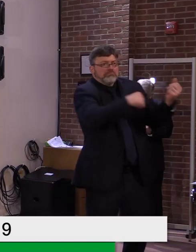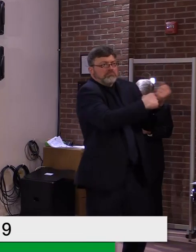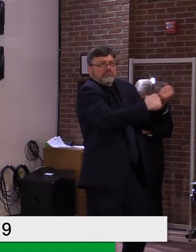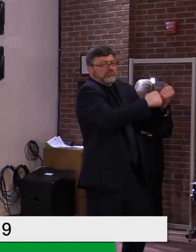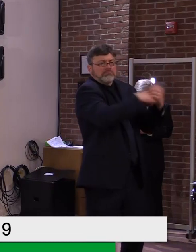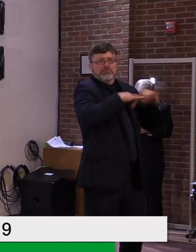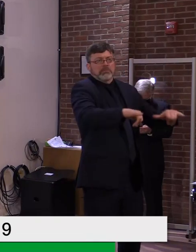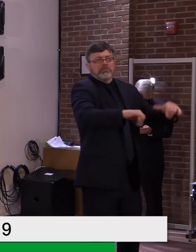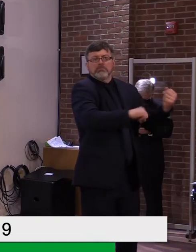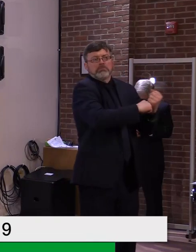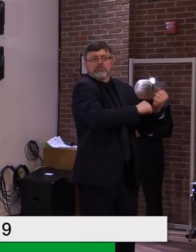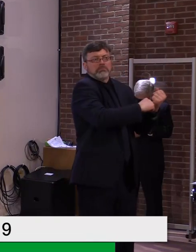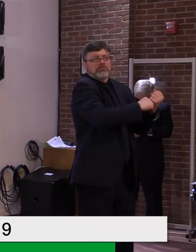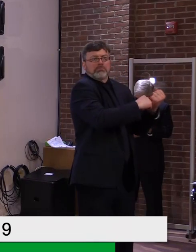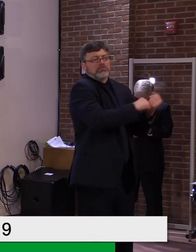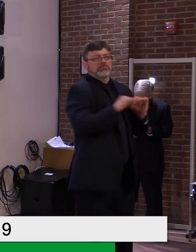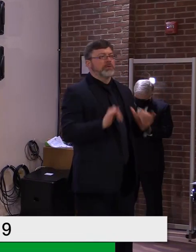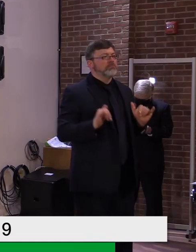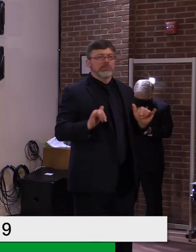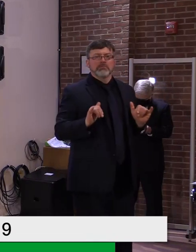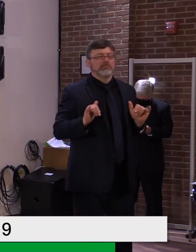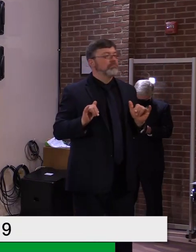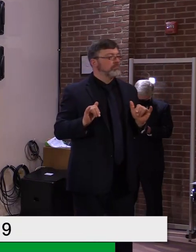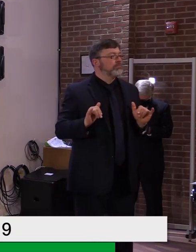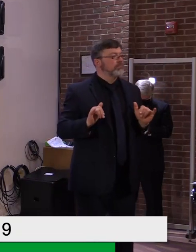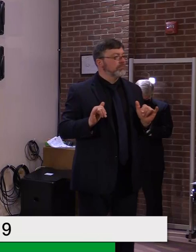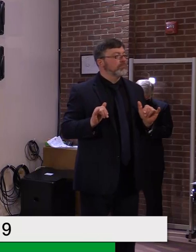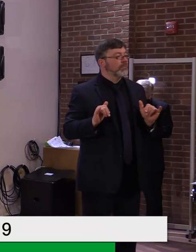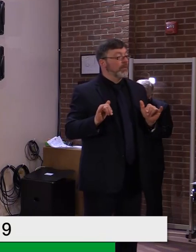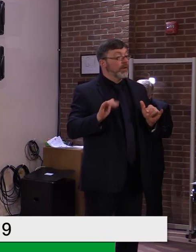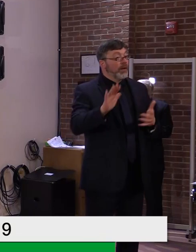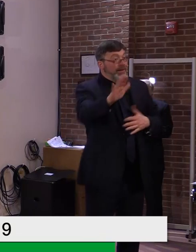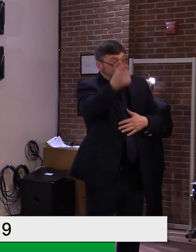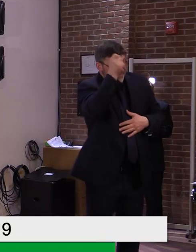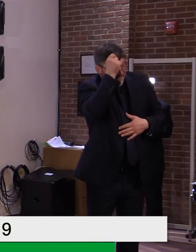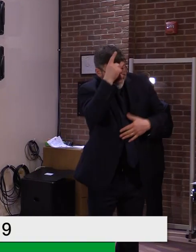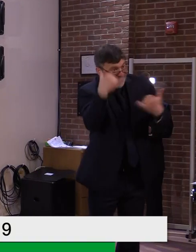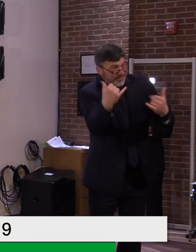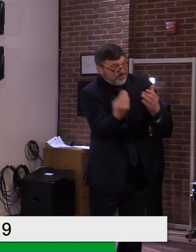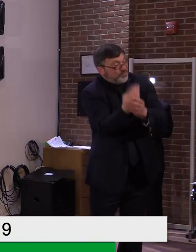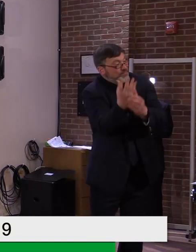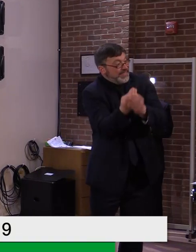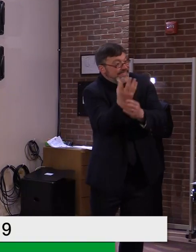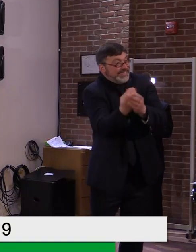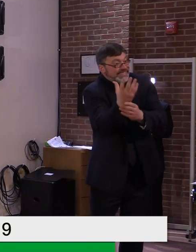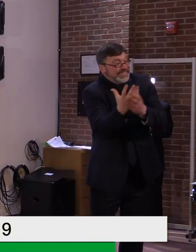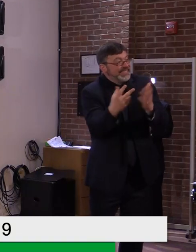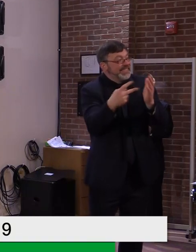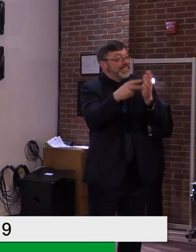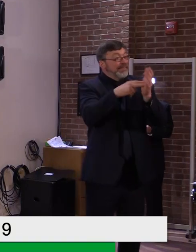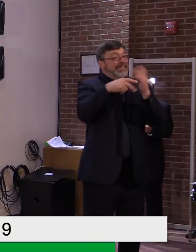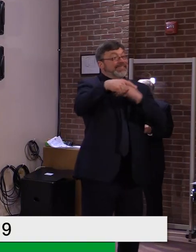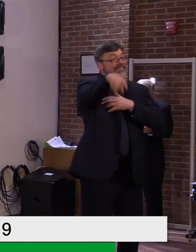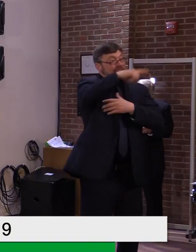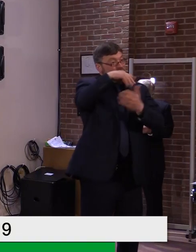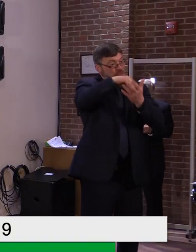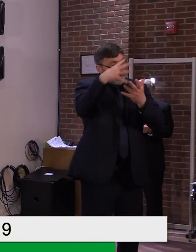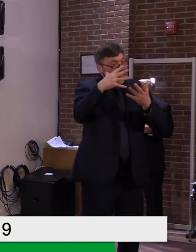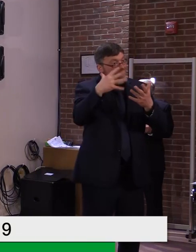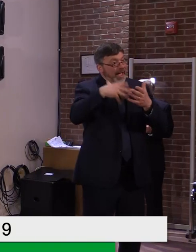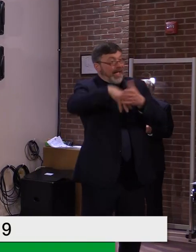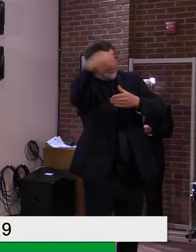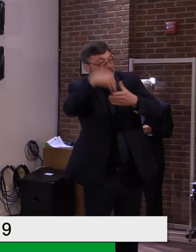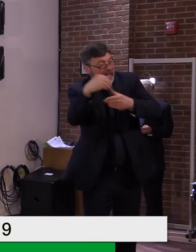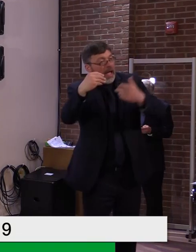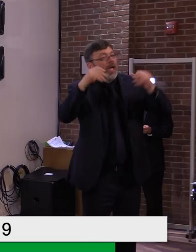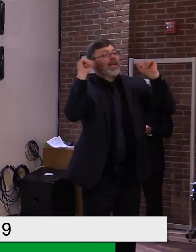in outdoor circumstances a lot more of the time, and the opportunity to spread disease through